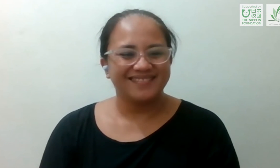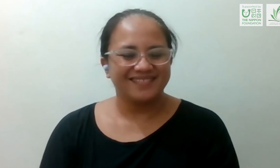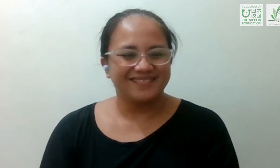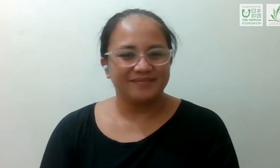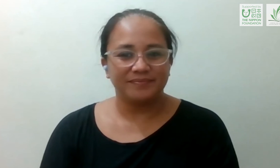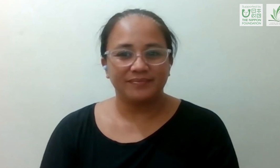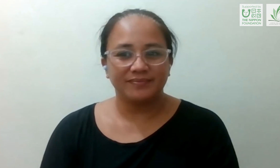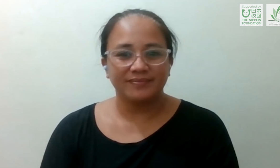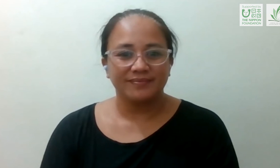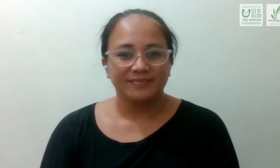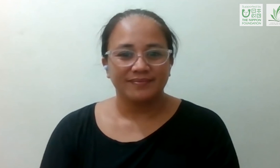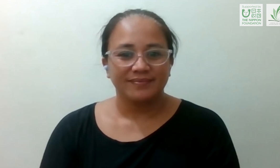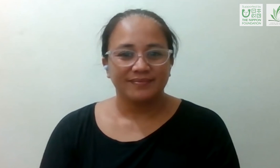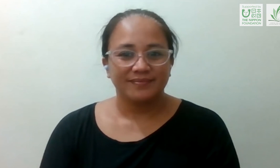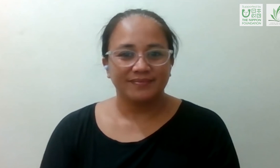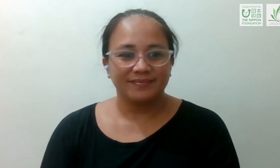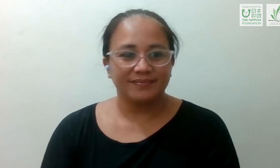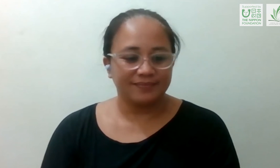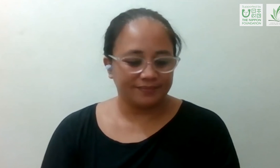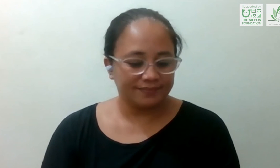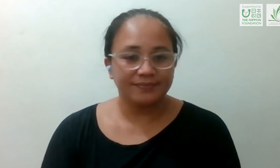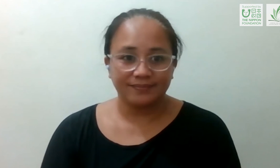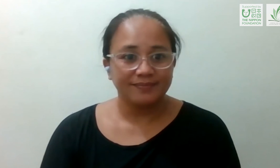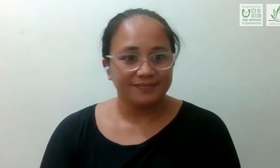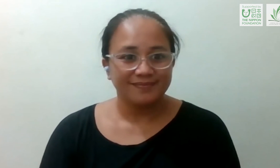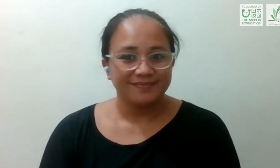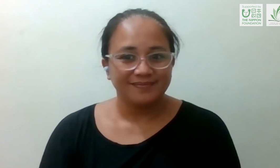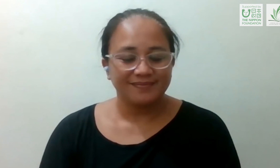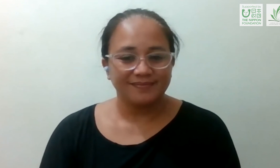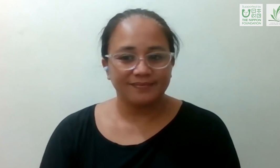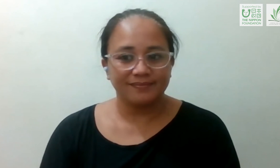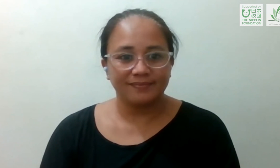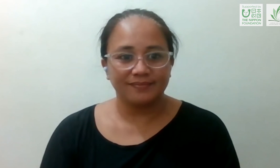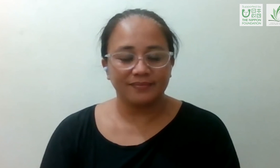Okay, I'll put up the screen. Okay.